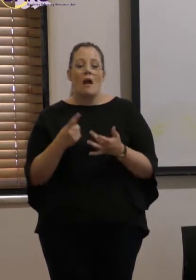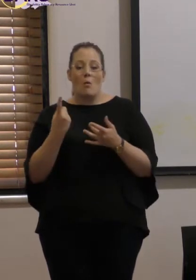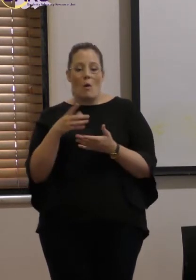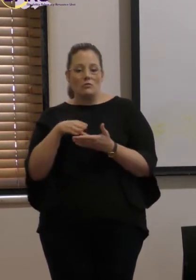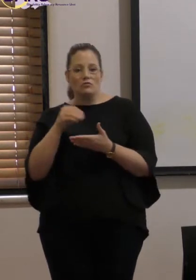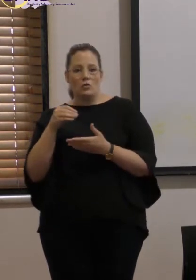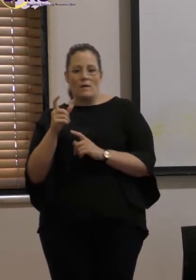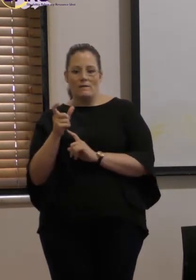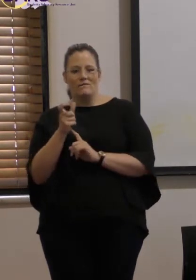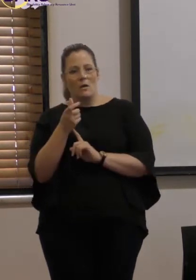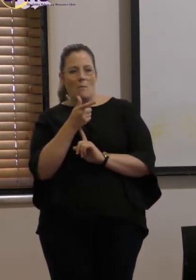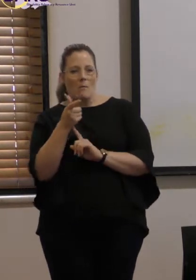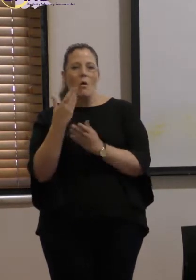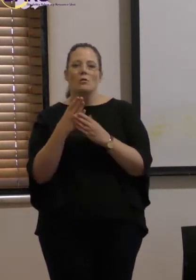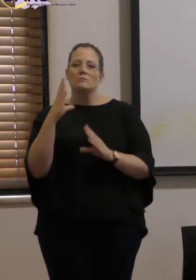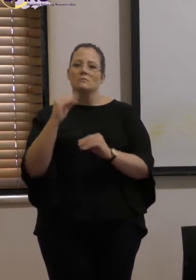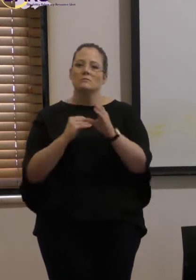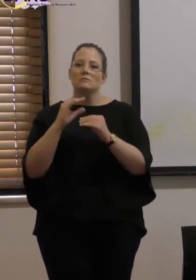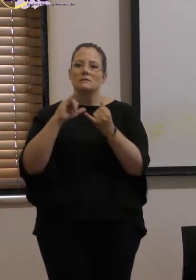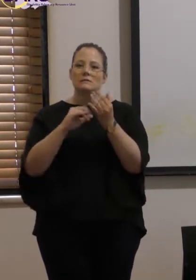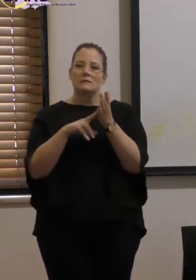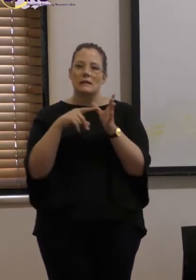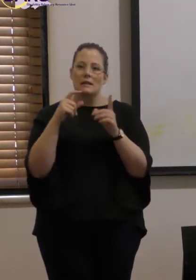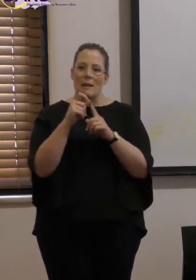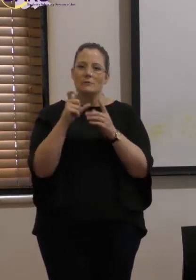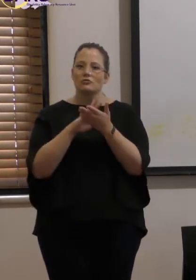it to Snapchat so other kids at school could make fun of him.